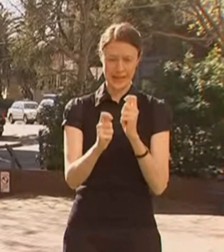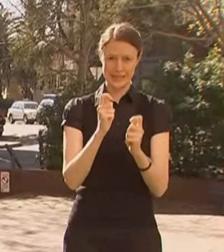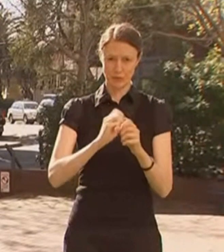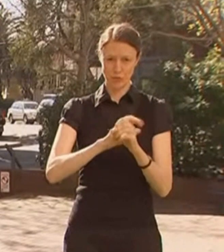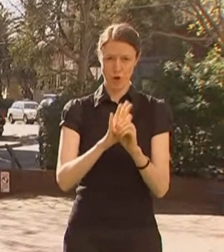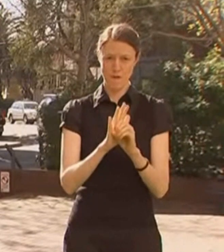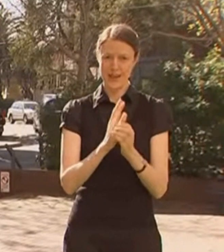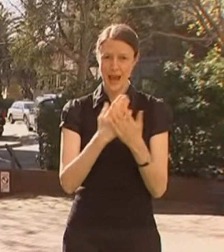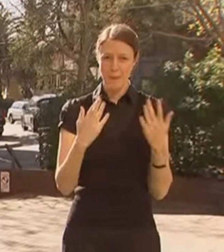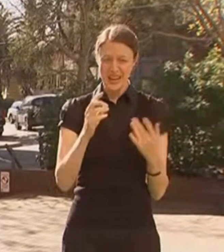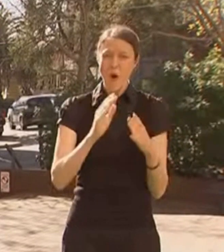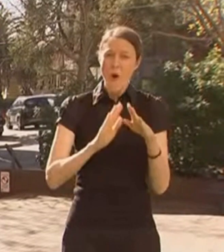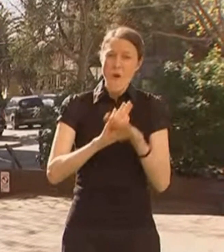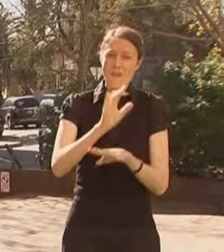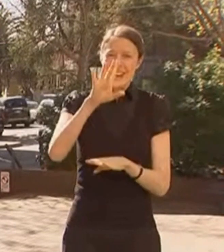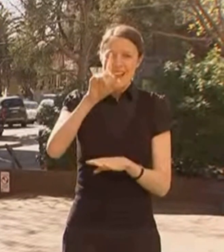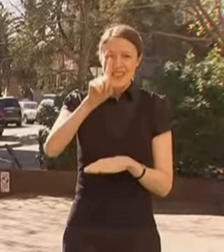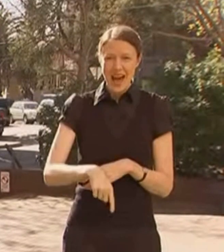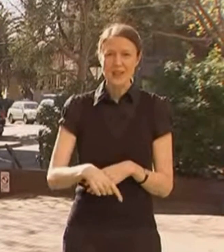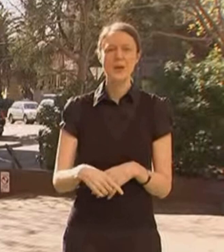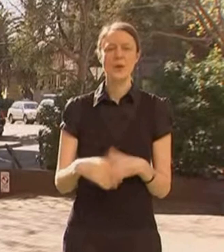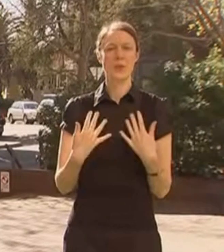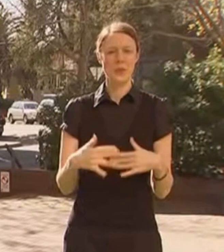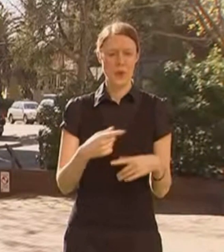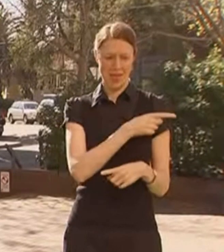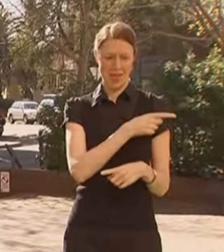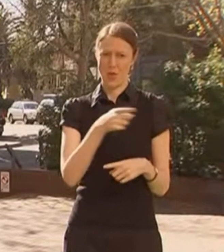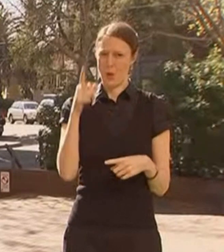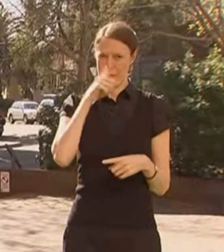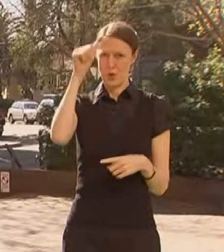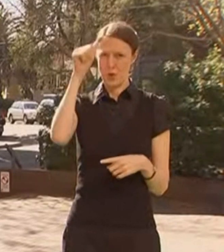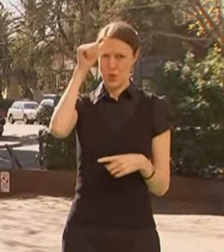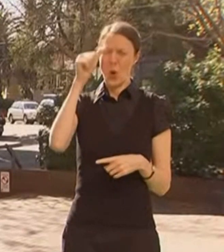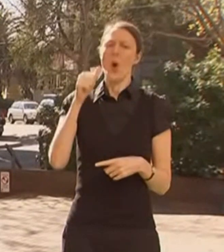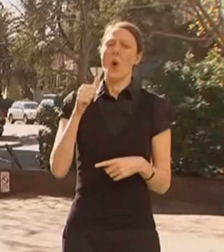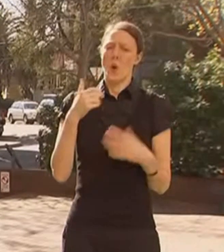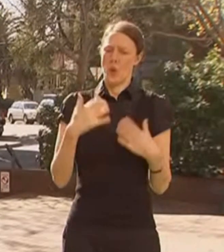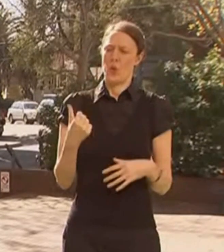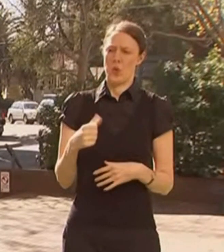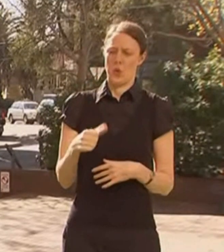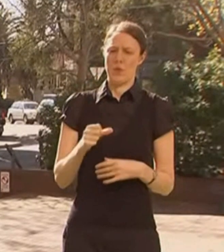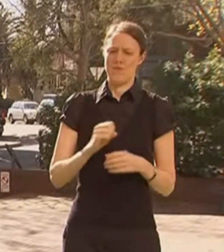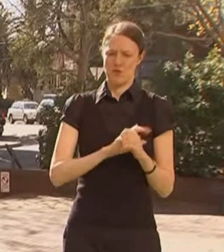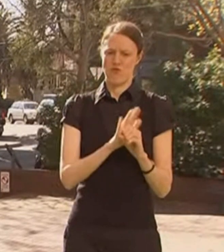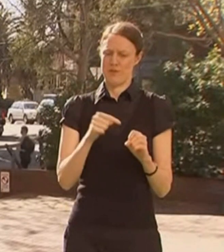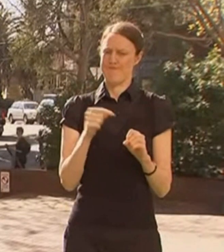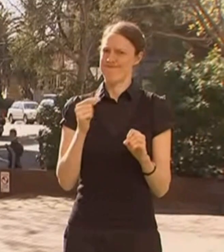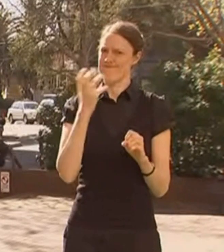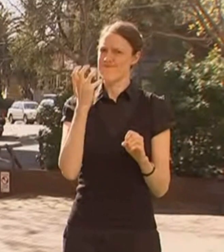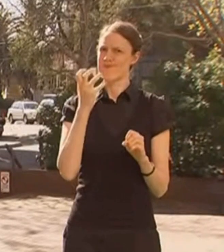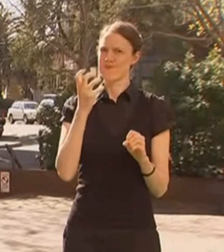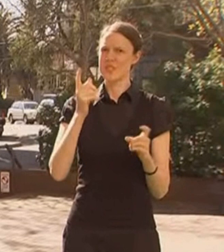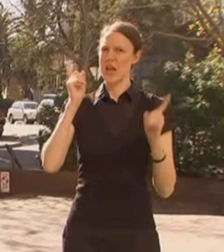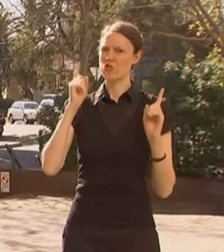government and recognising that testing is so important. More than 10,000 people have